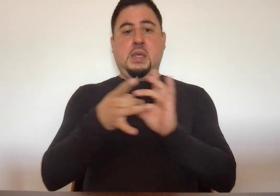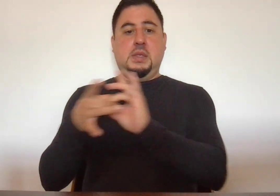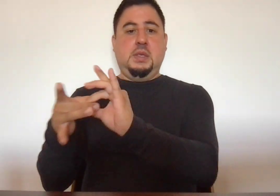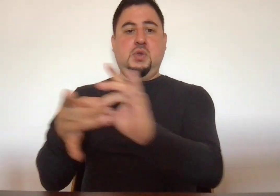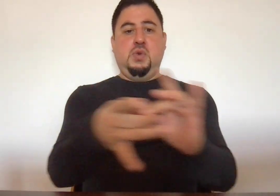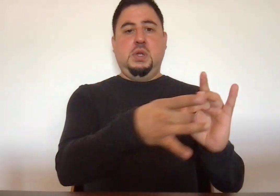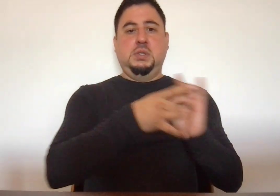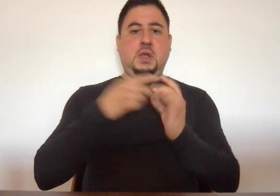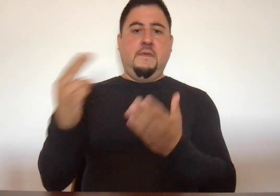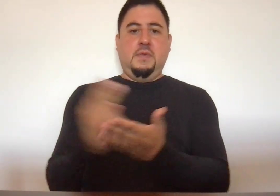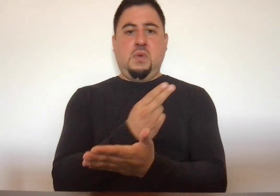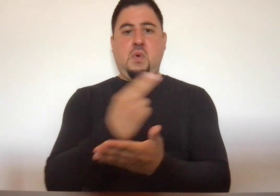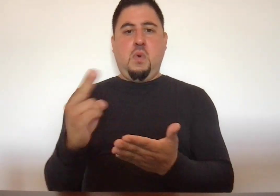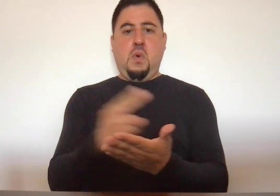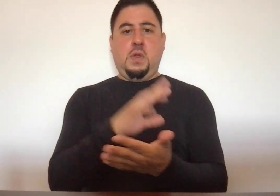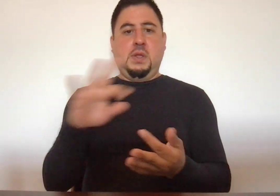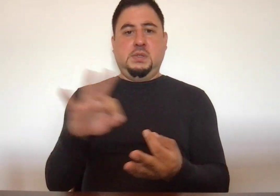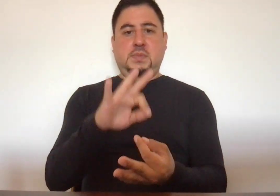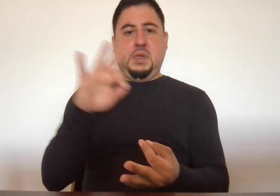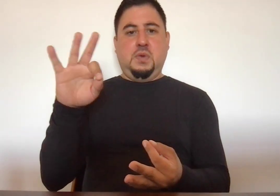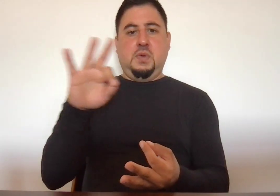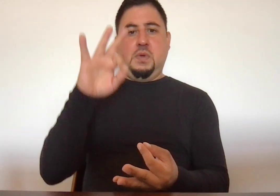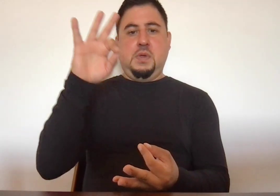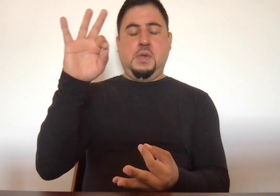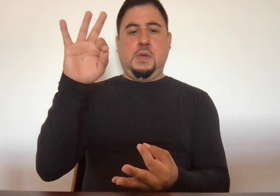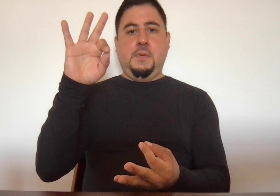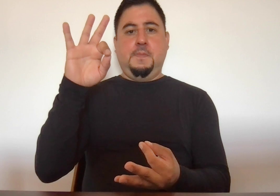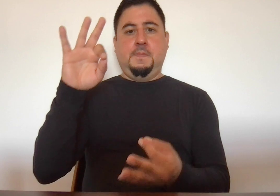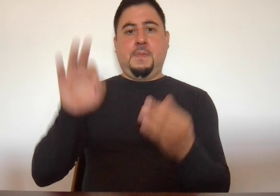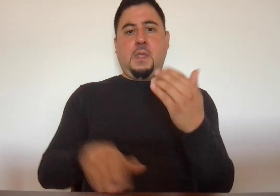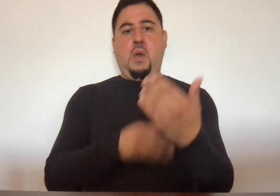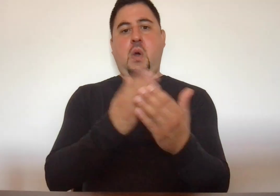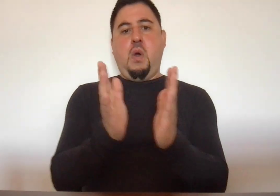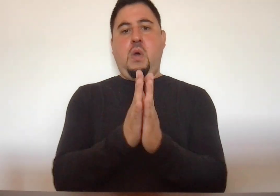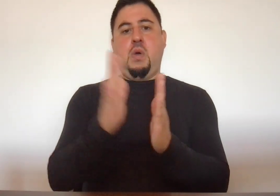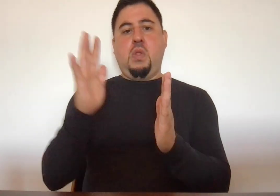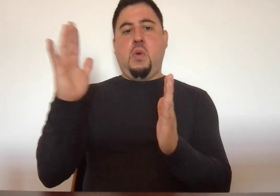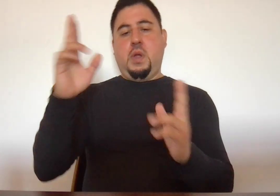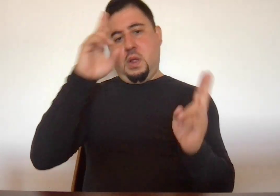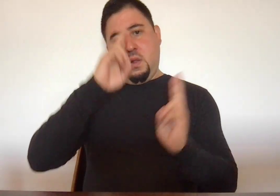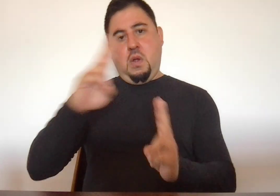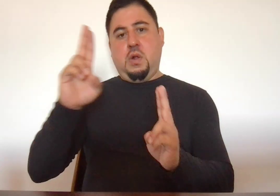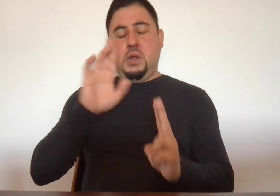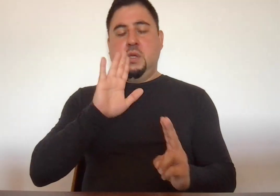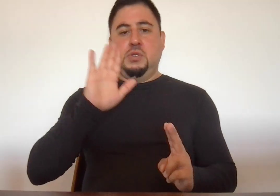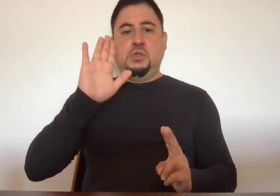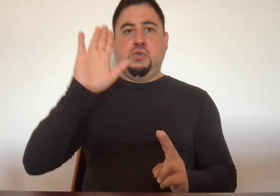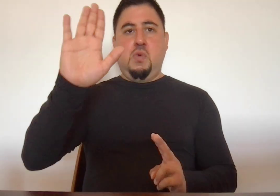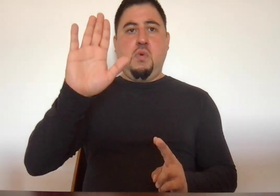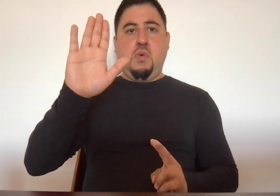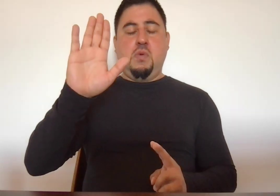the unity of the Holy Spirit, all glory and honor is